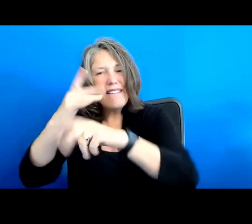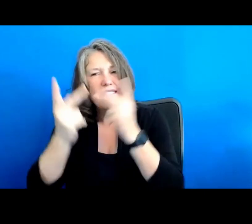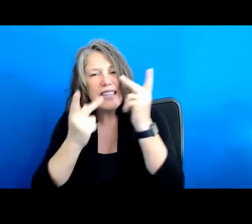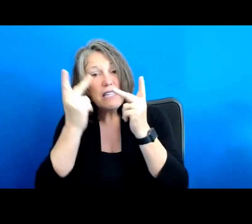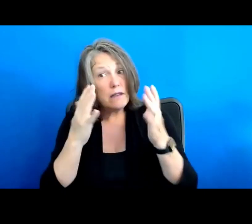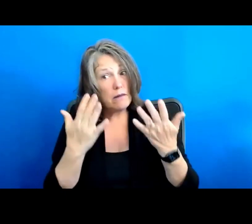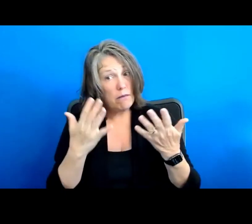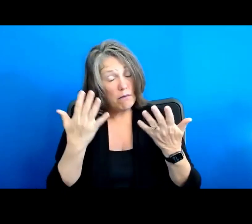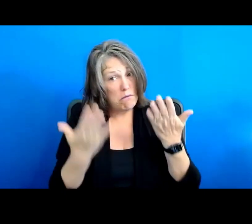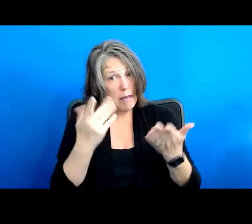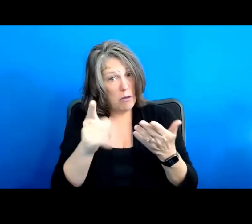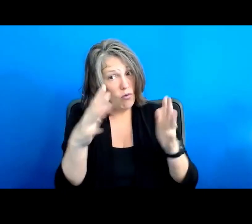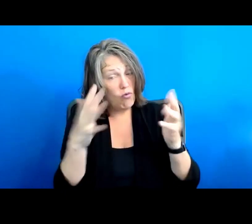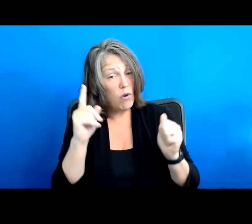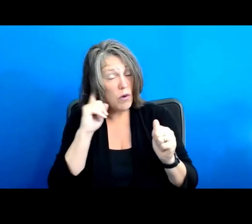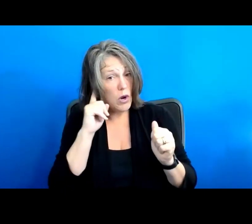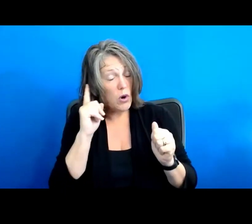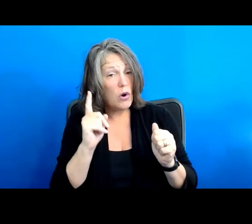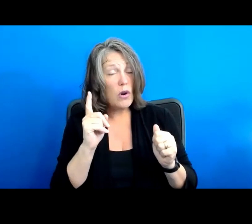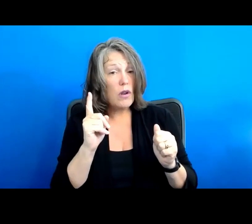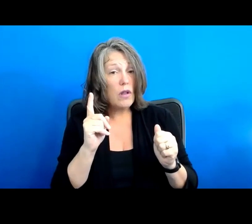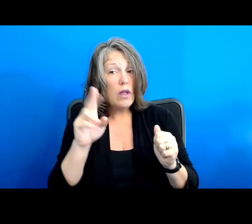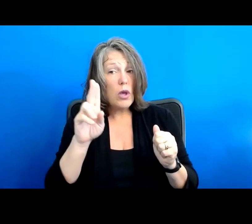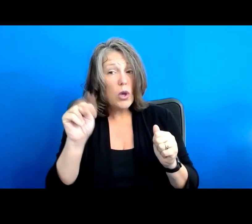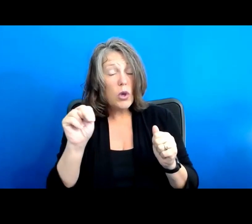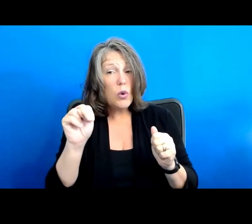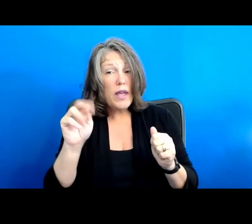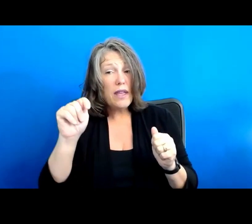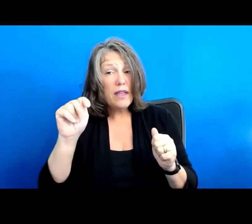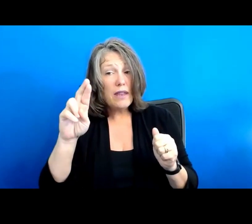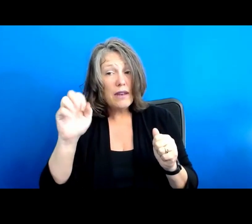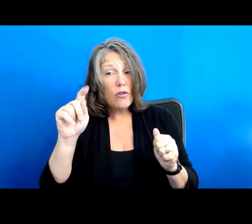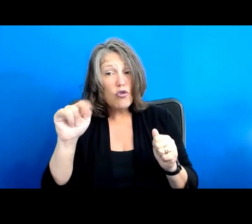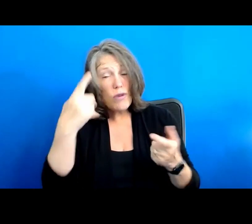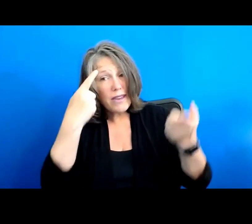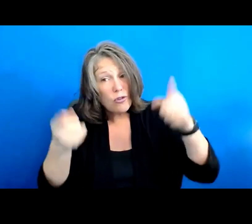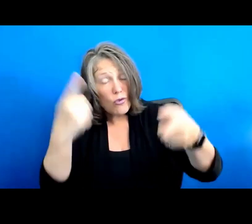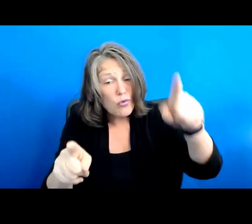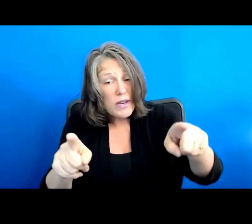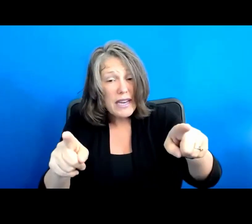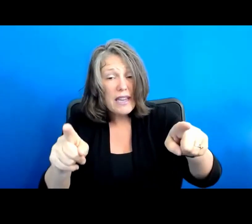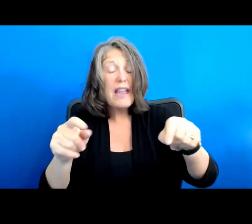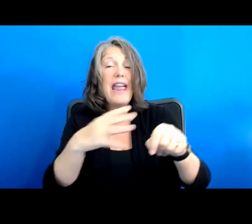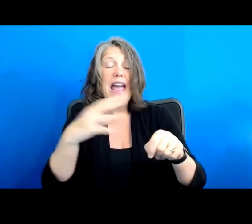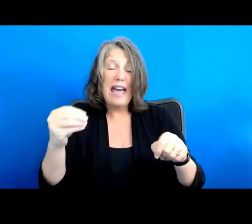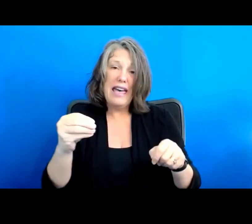speakers that the UN treaty bodies, the UN Committee on the Rights of Persons with Disabilities, in